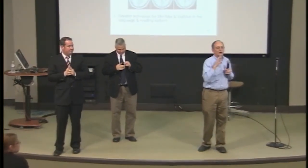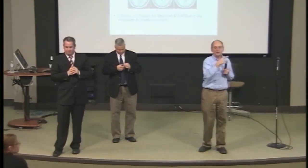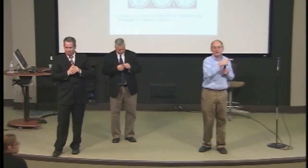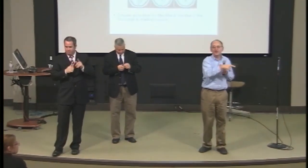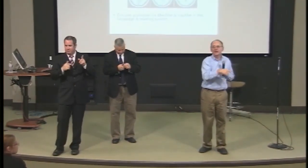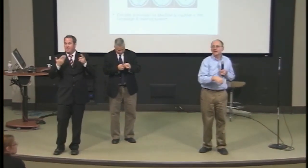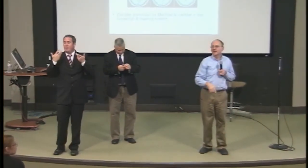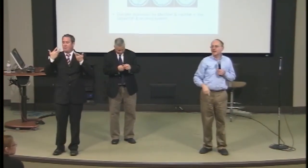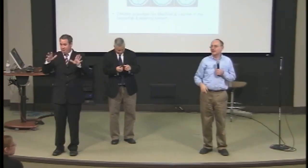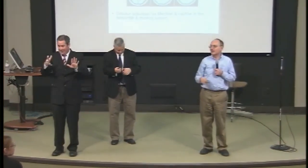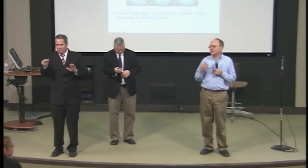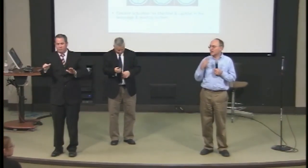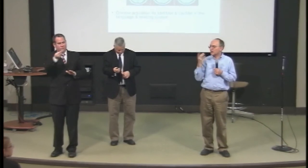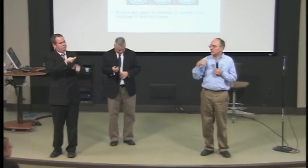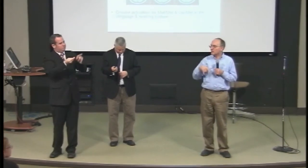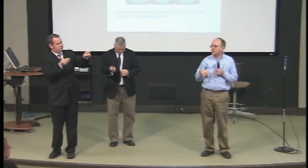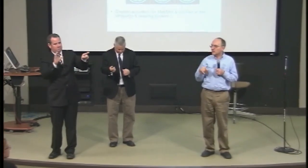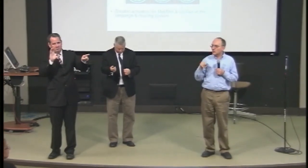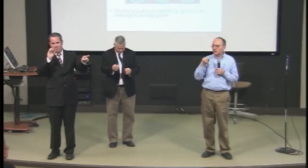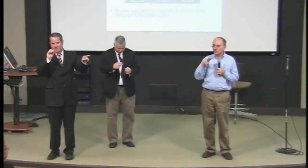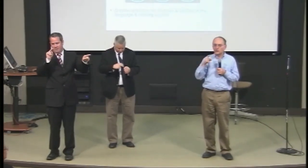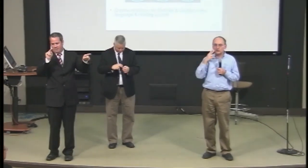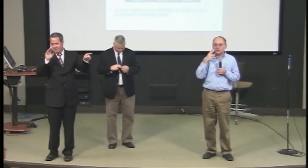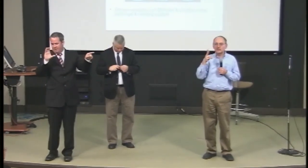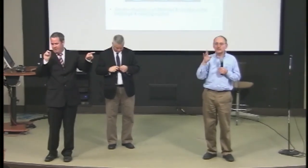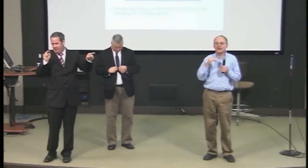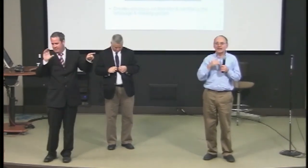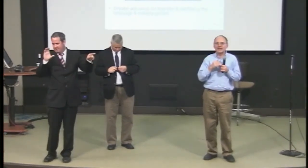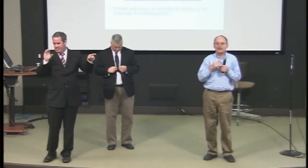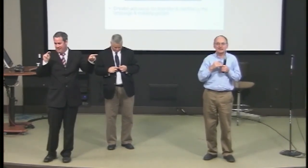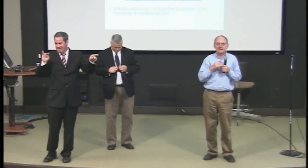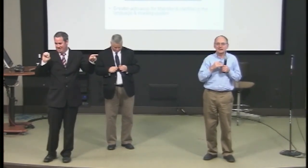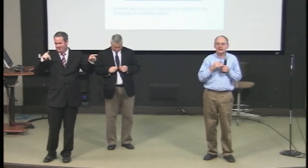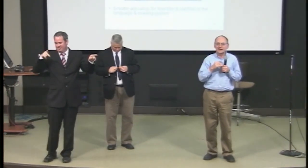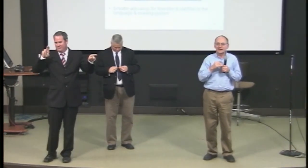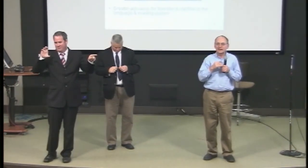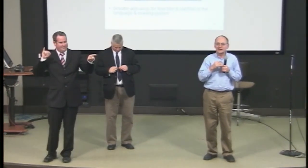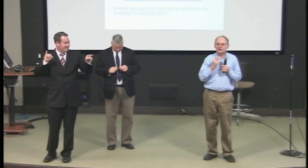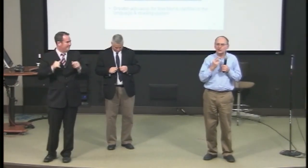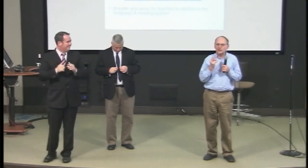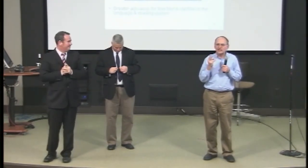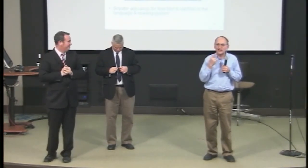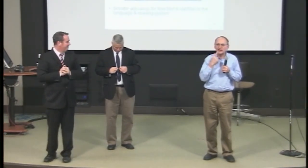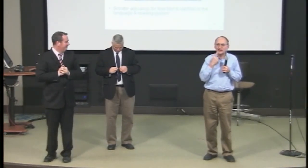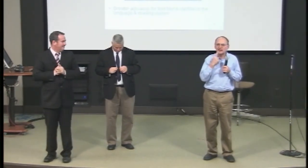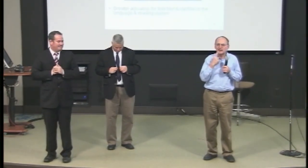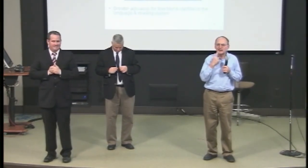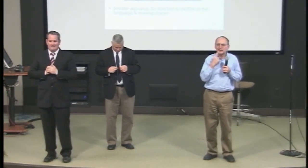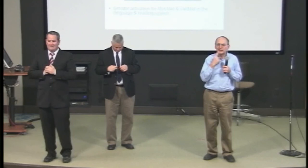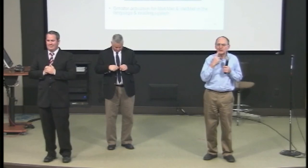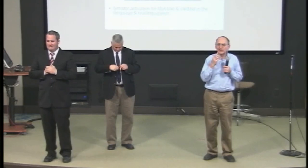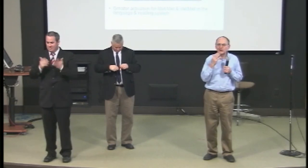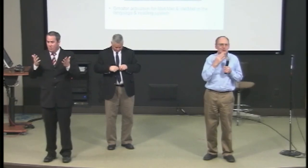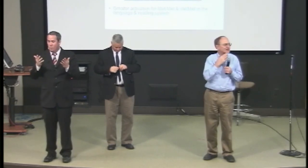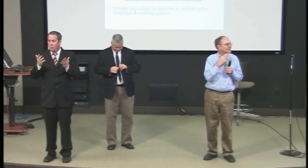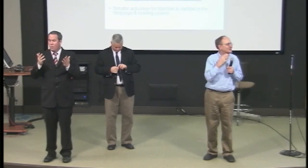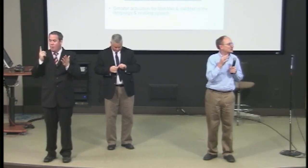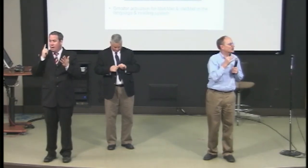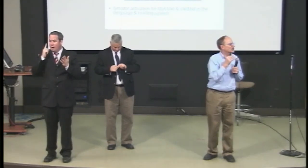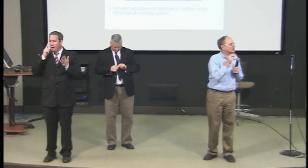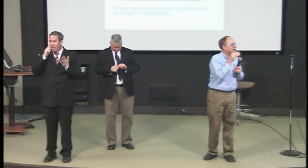to Connie over here. And thank you for coming, and we look forward to seeing you again 2 weeks, I think. Do